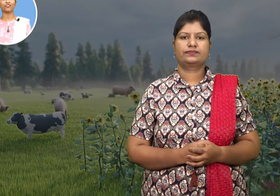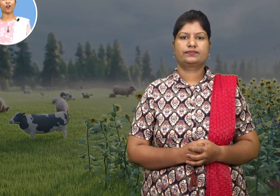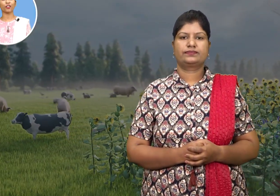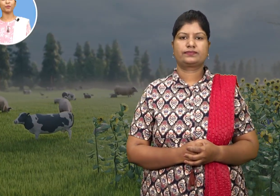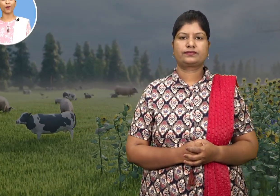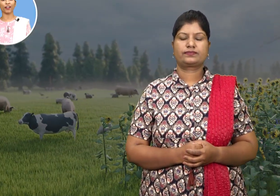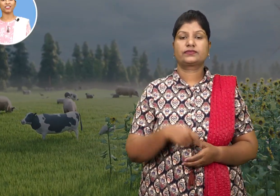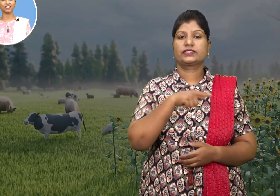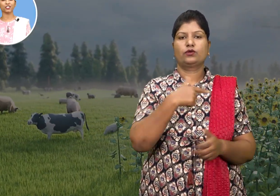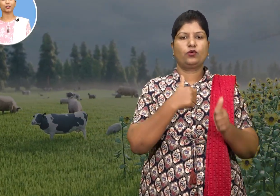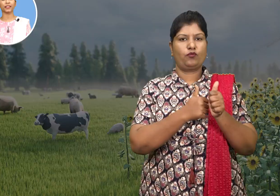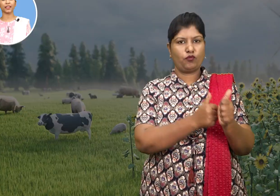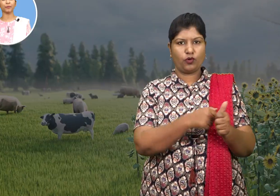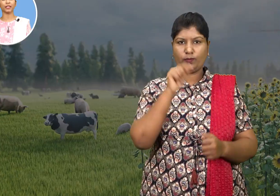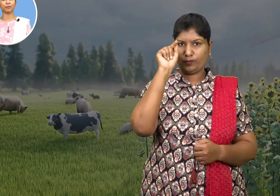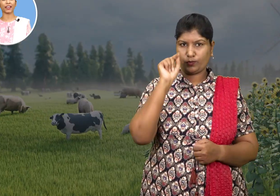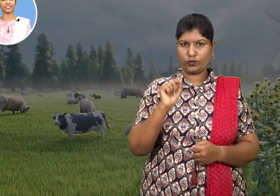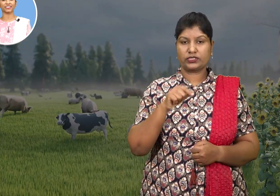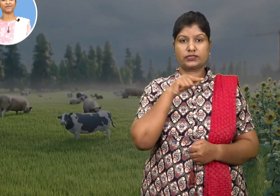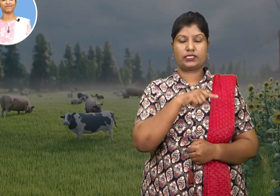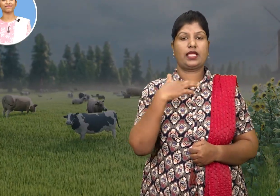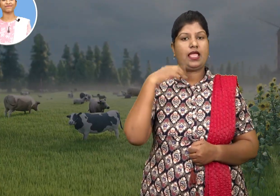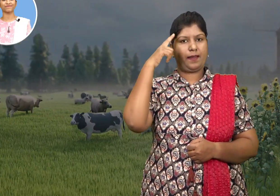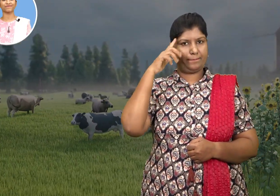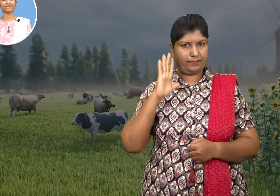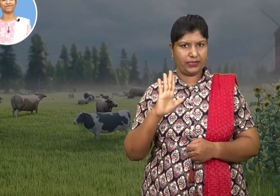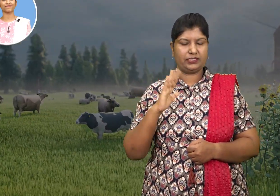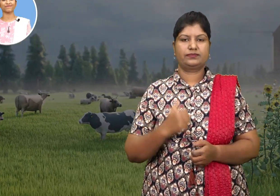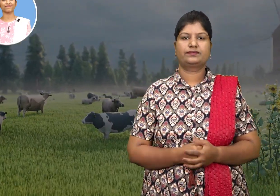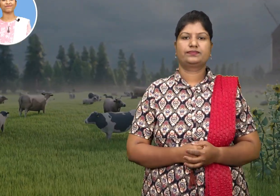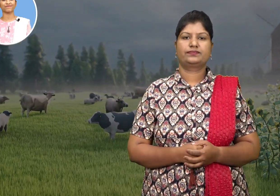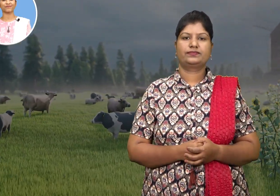The following points should be kept in mind.